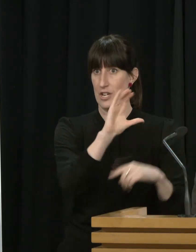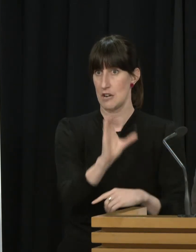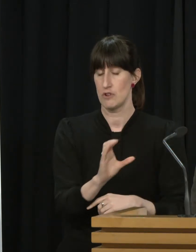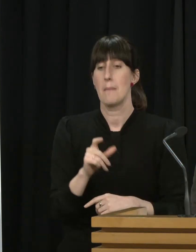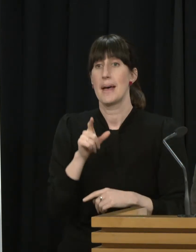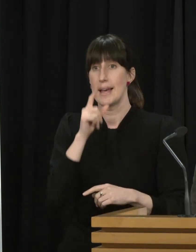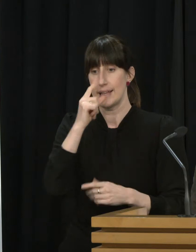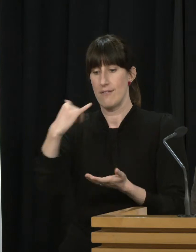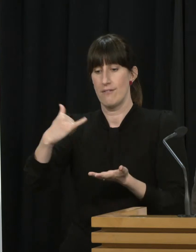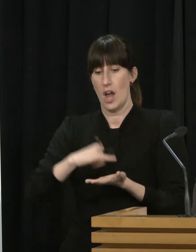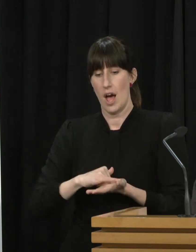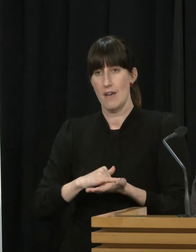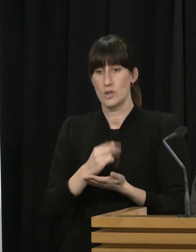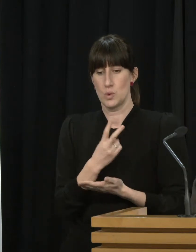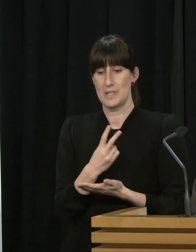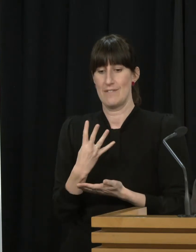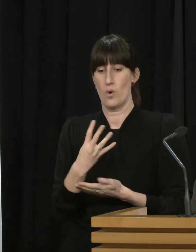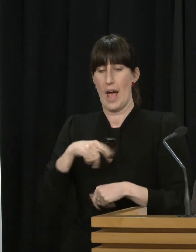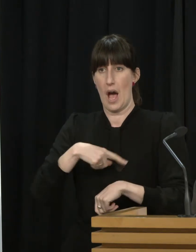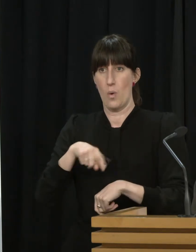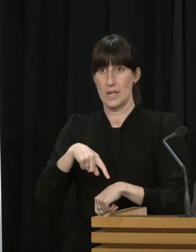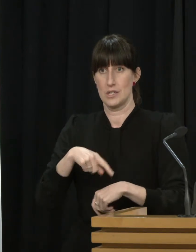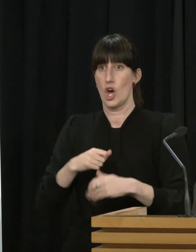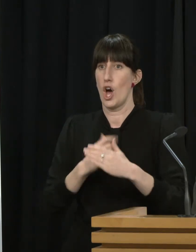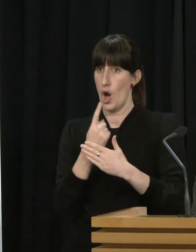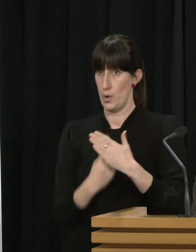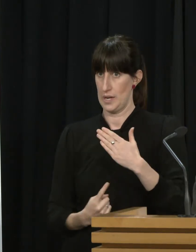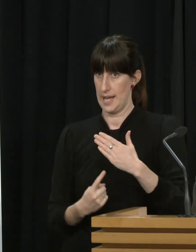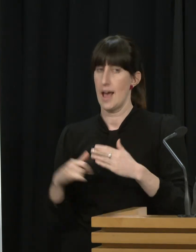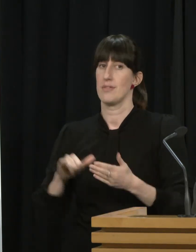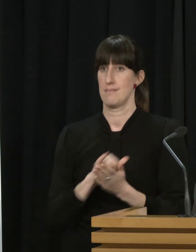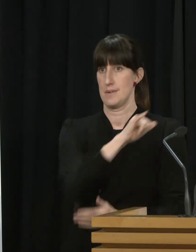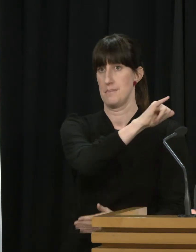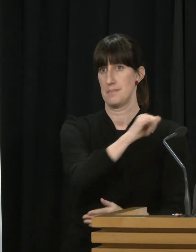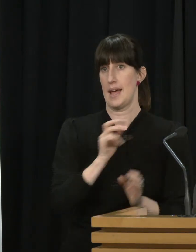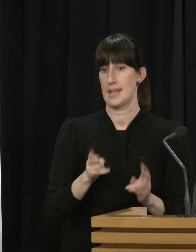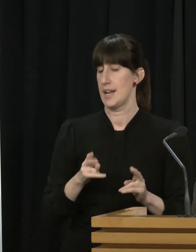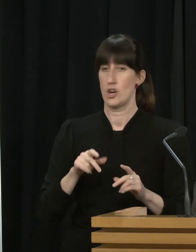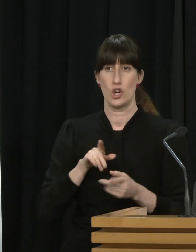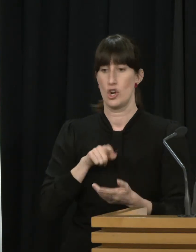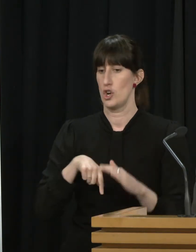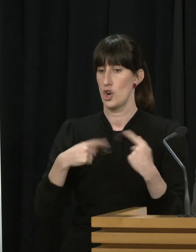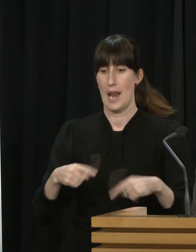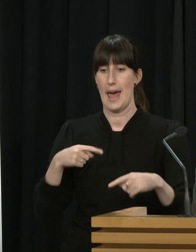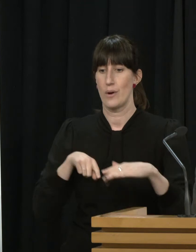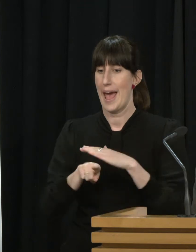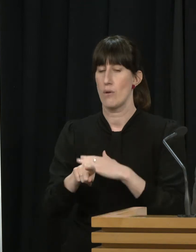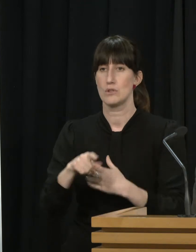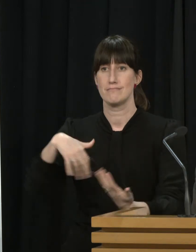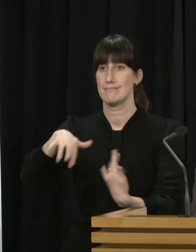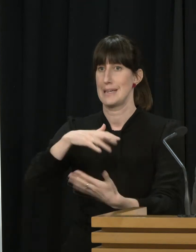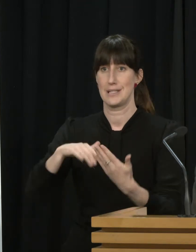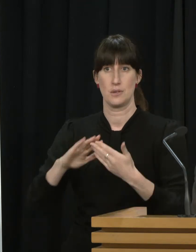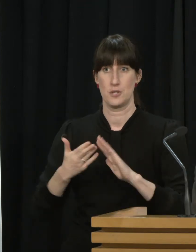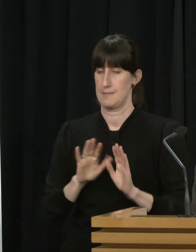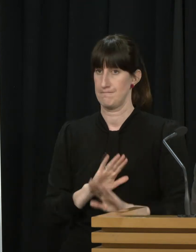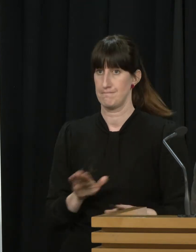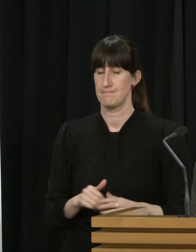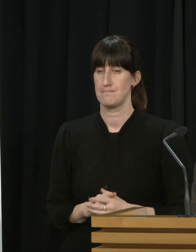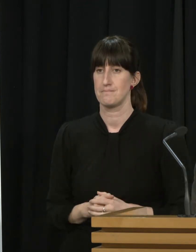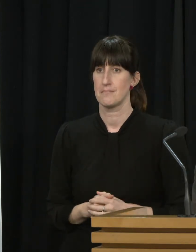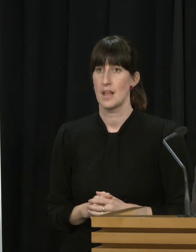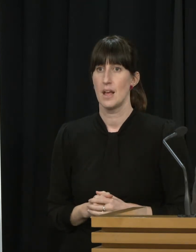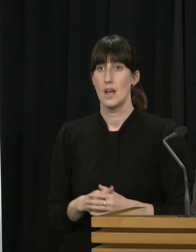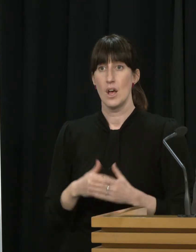kept out of our country and out of our communities. Today, I can also report that expanded saliva testing, the program that we've